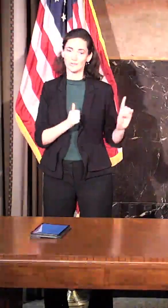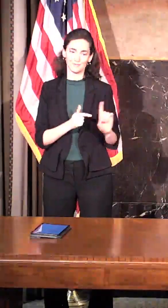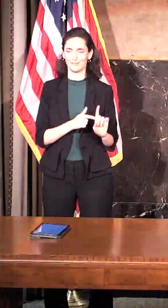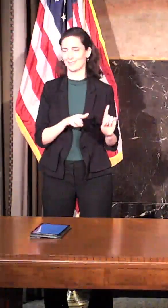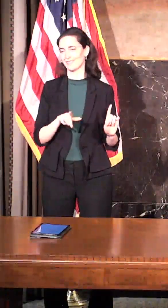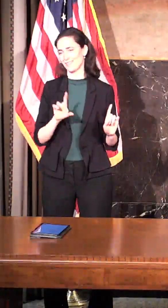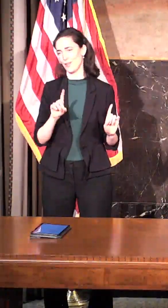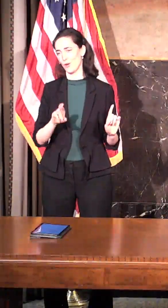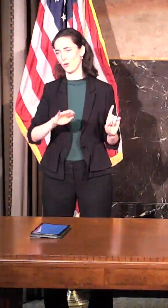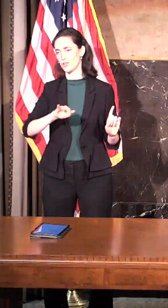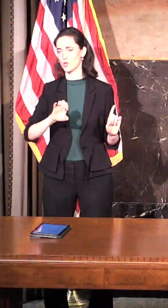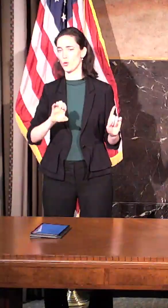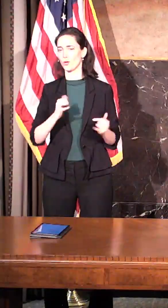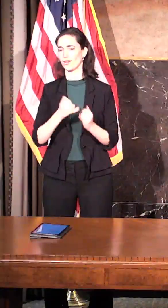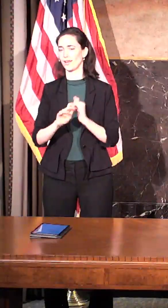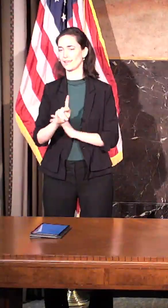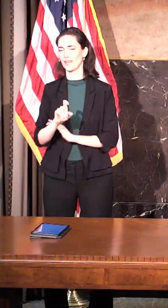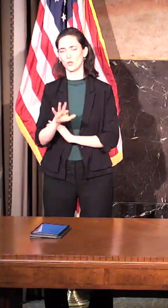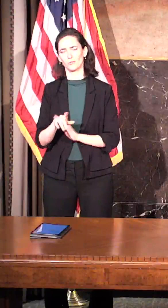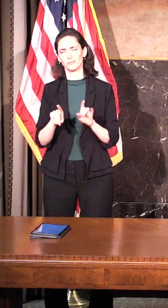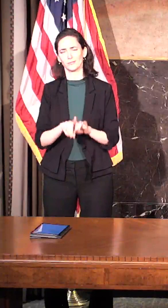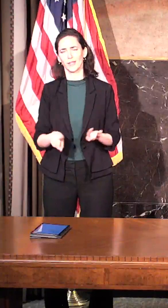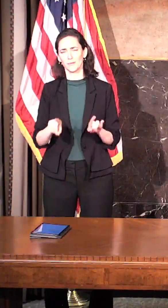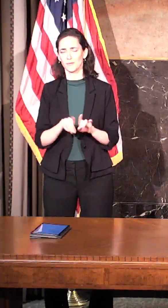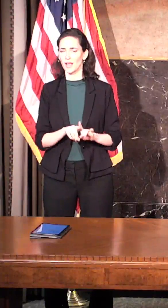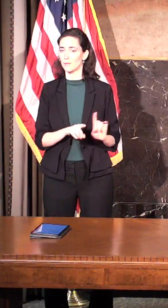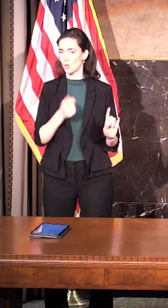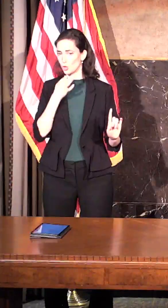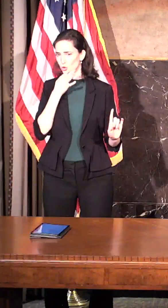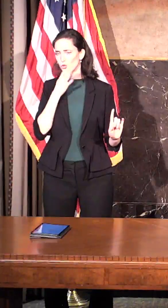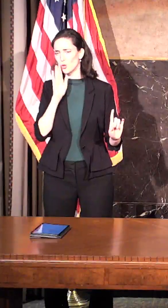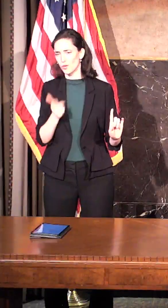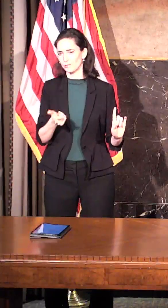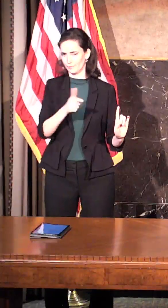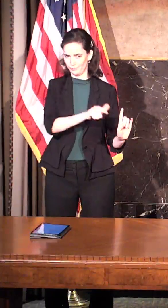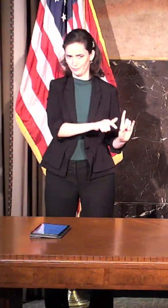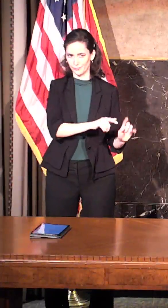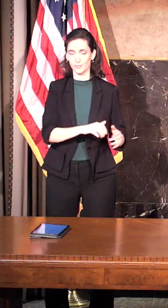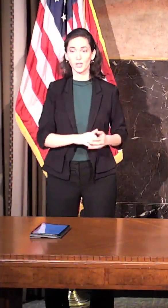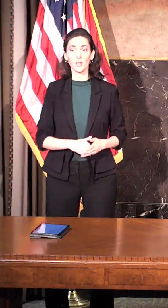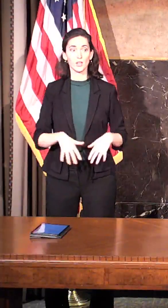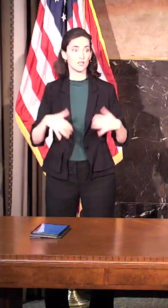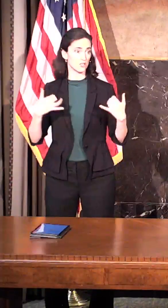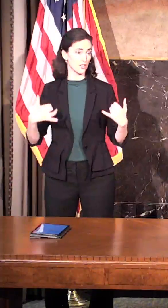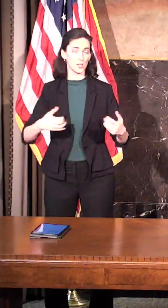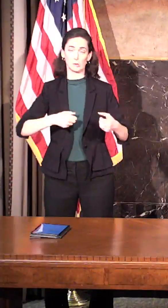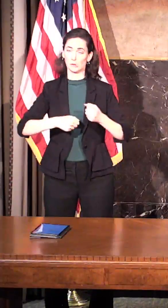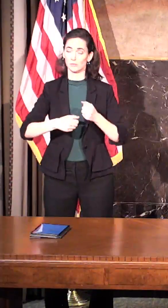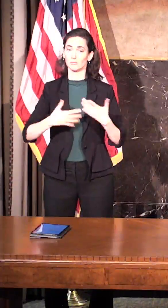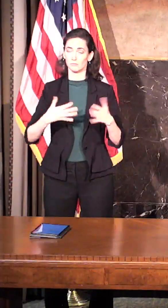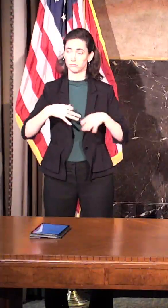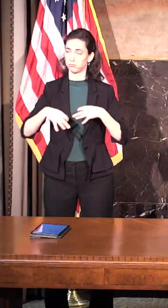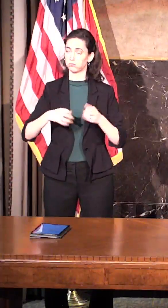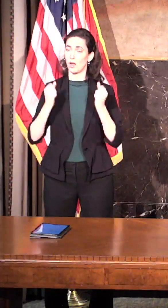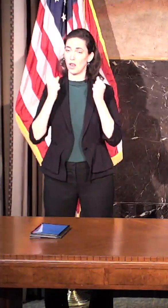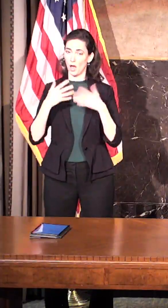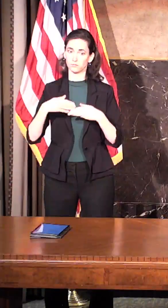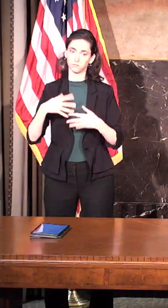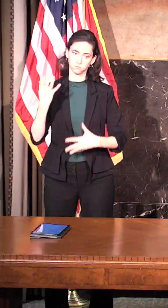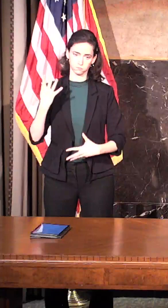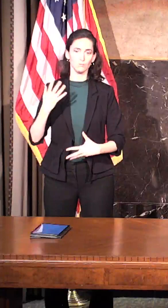Joe Cantor. He'll be speaking to you in a few minutes. We've got quite a bit to go over,